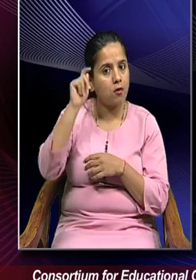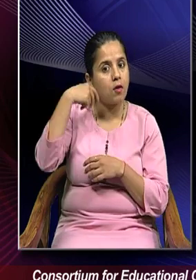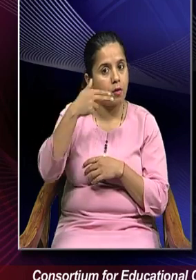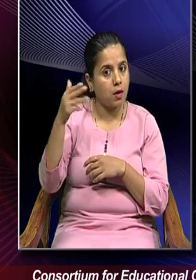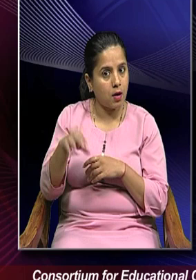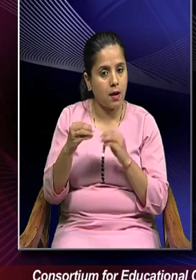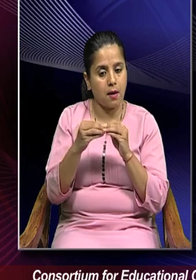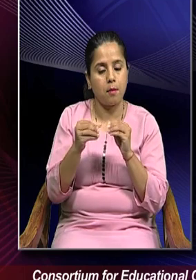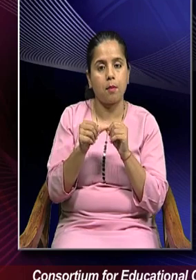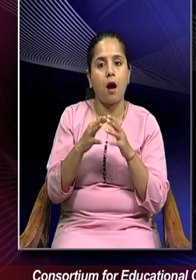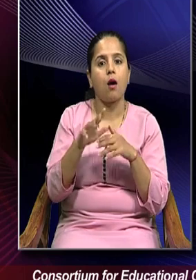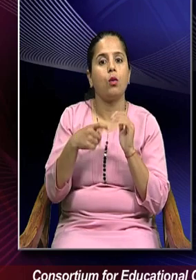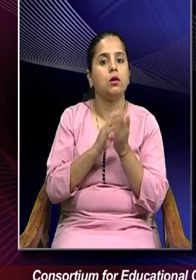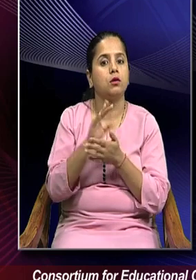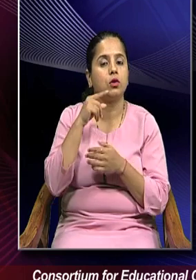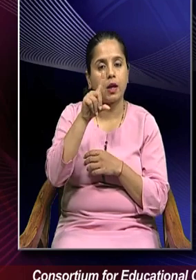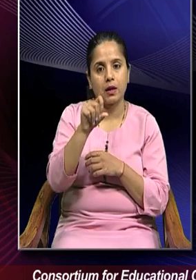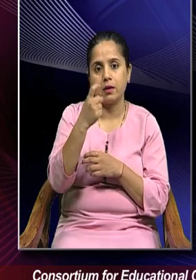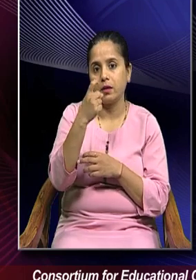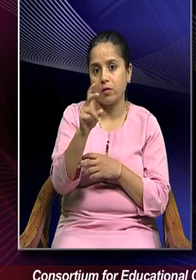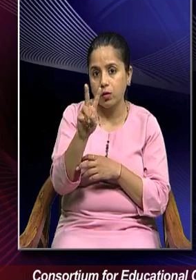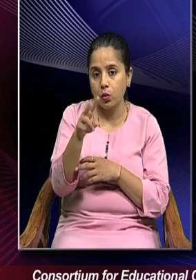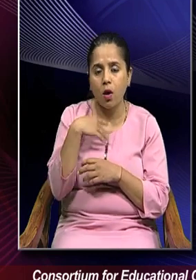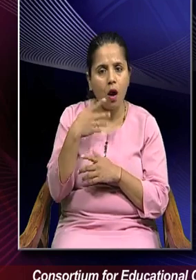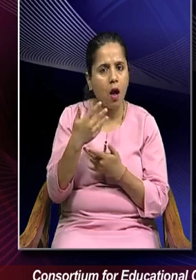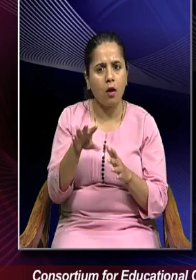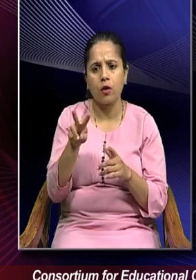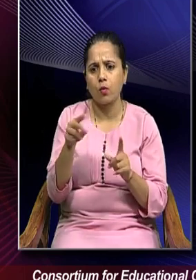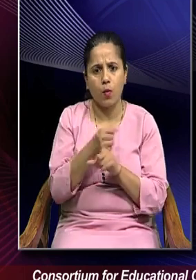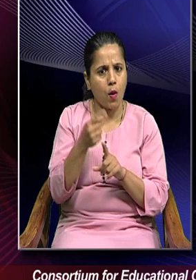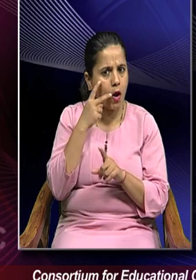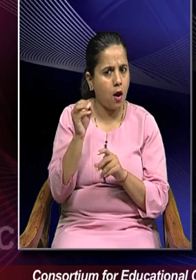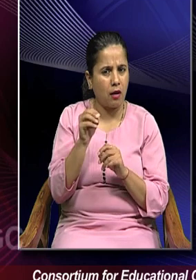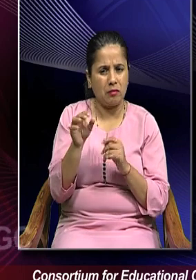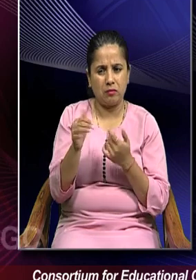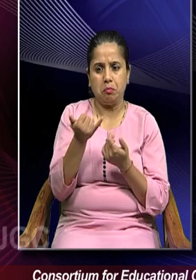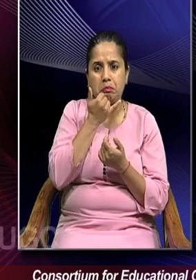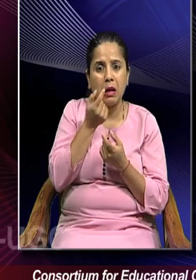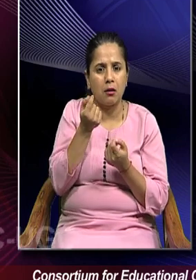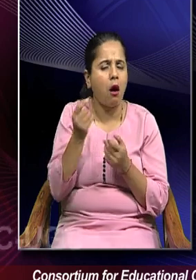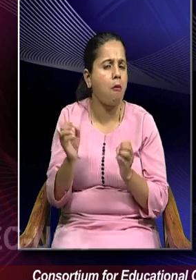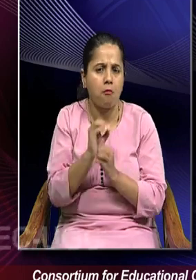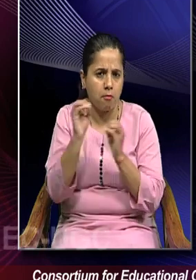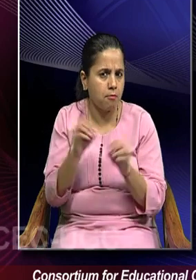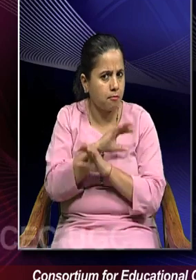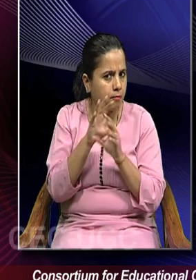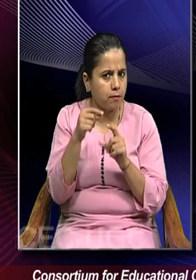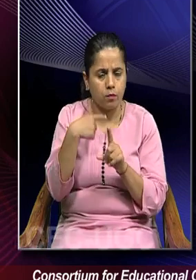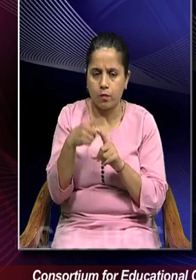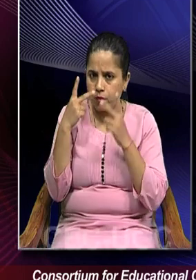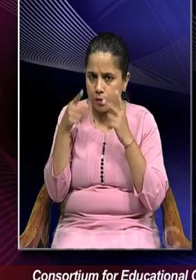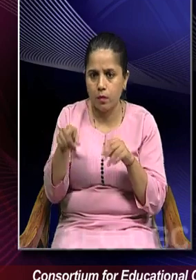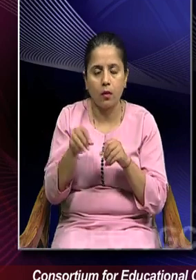called Bawarchi in 1972, where we do not find any kind of a violence and obscenity, and it also focused